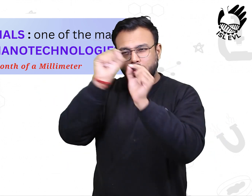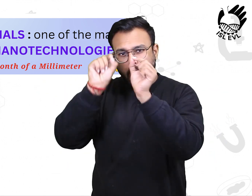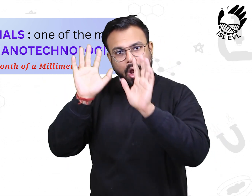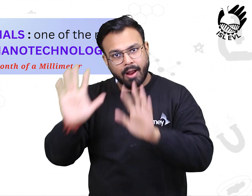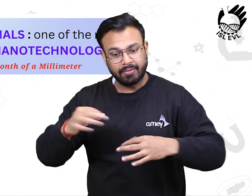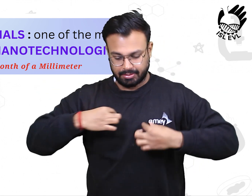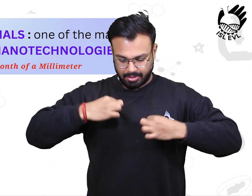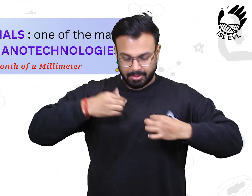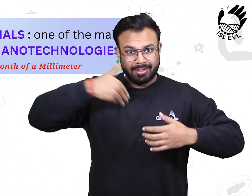1/1,000,000th of a millimeter.